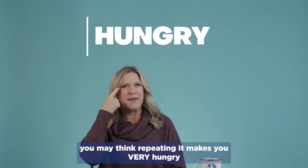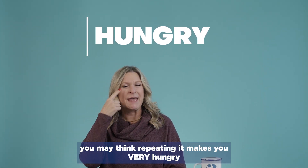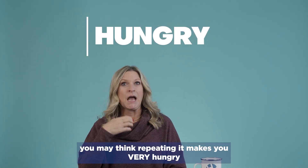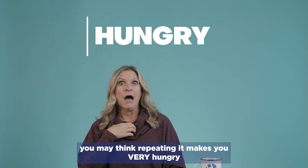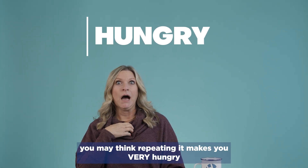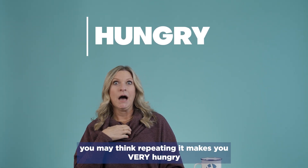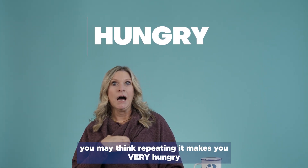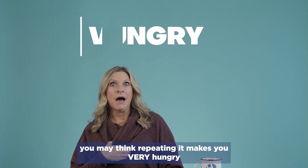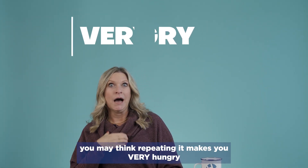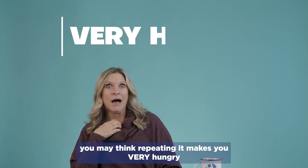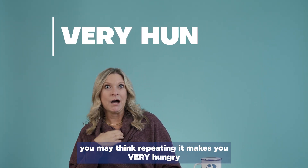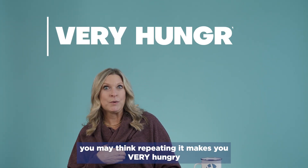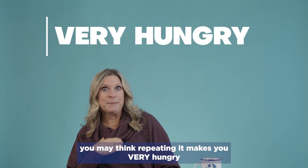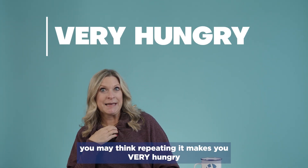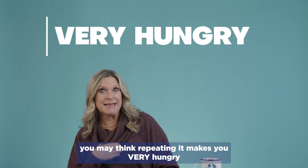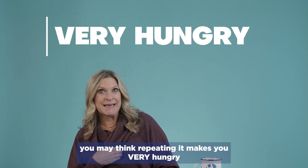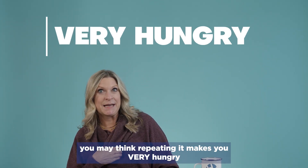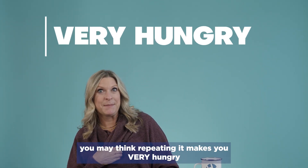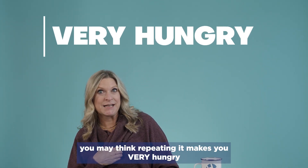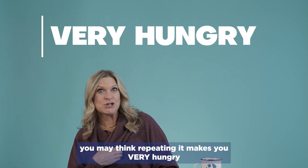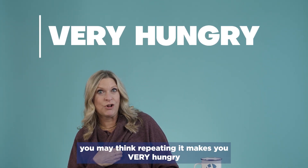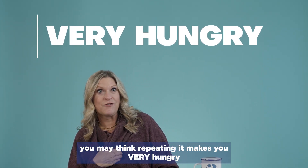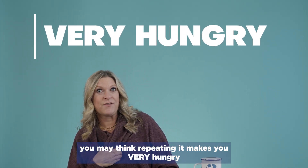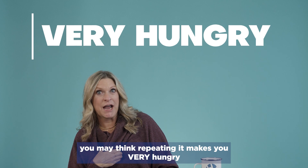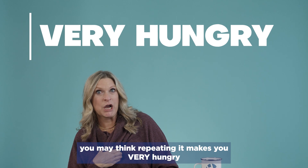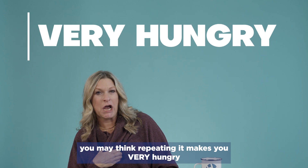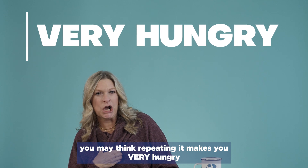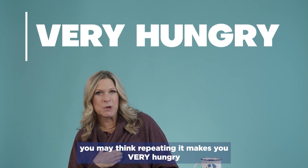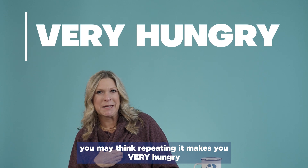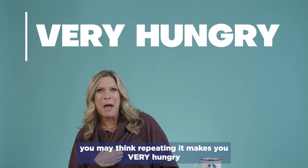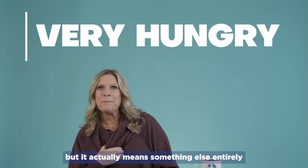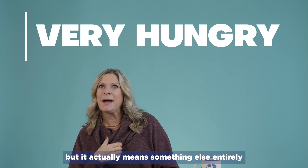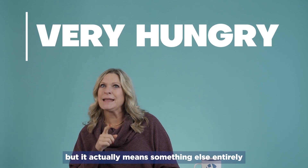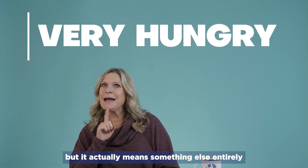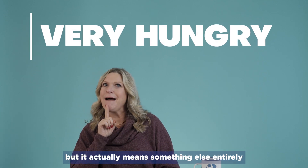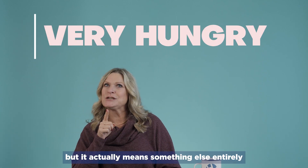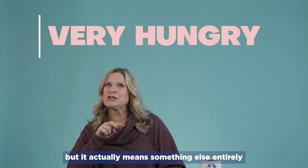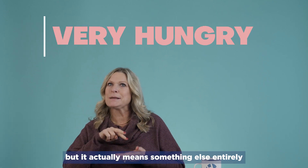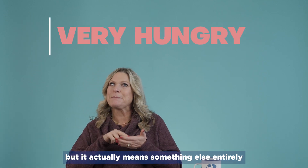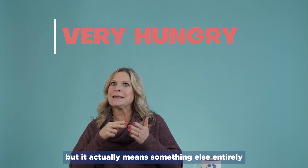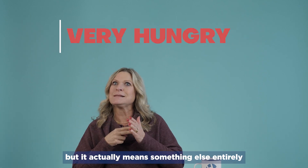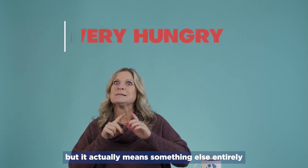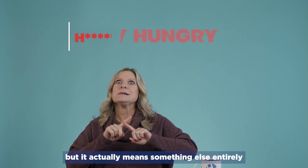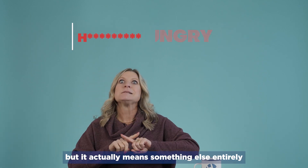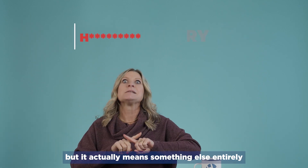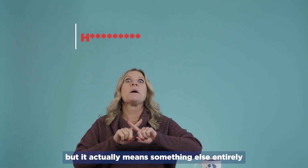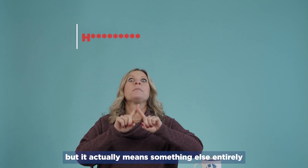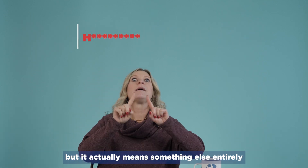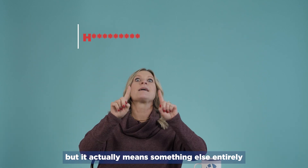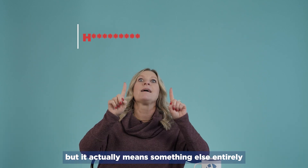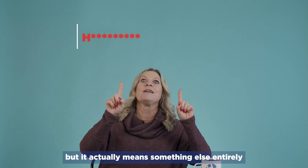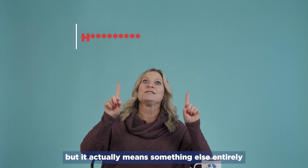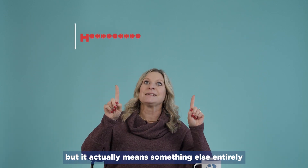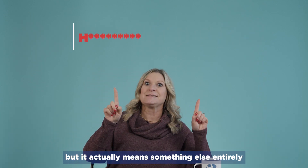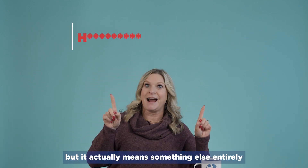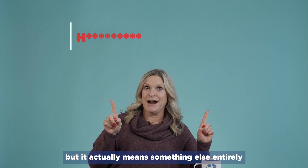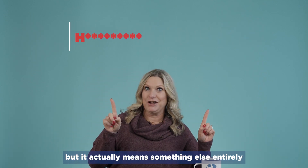think repeating it makes you look very hungry, but it actually means something else